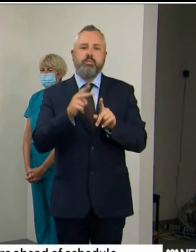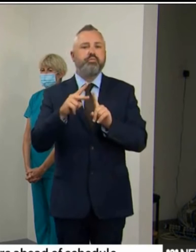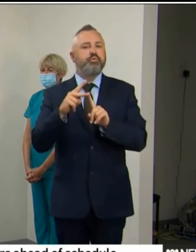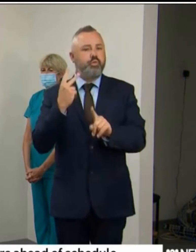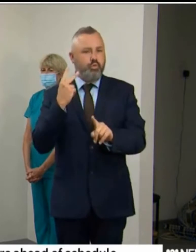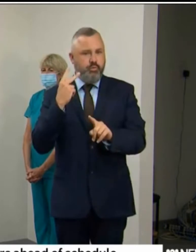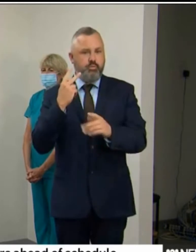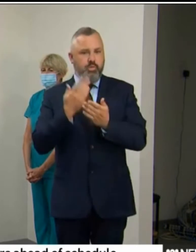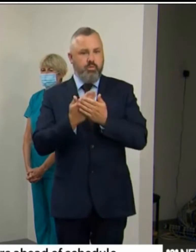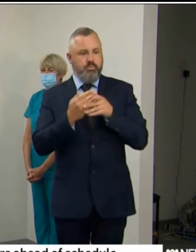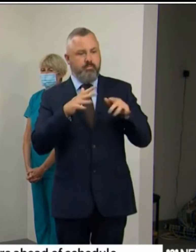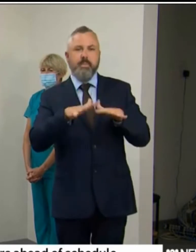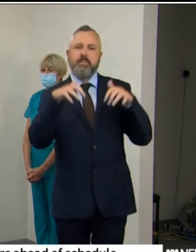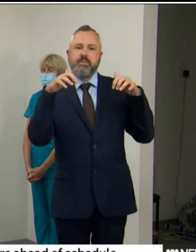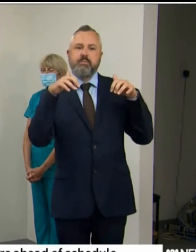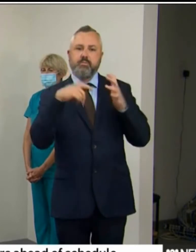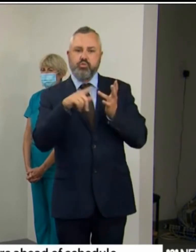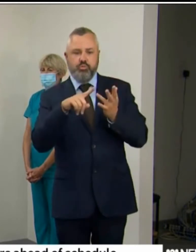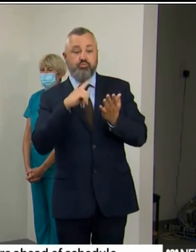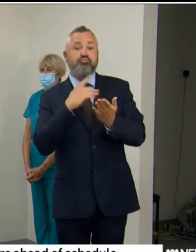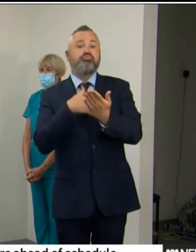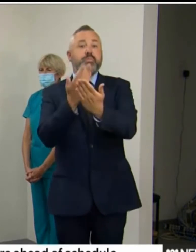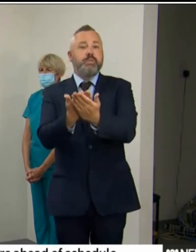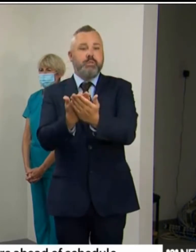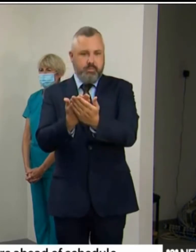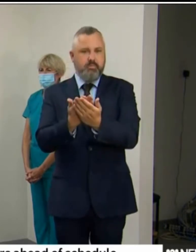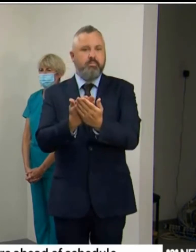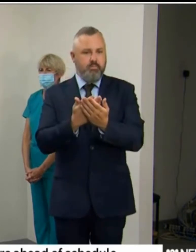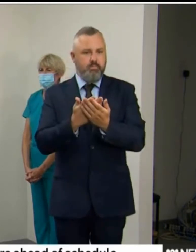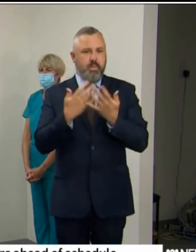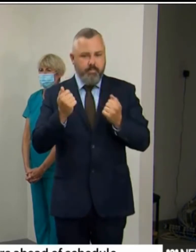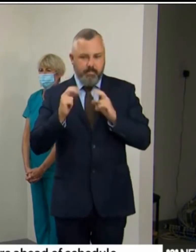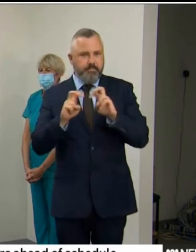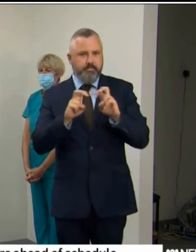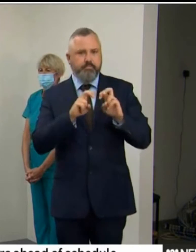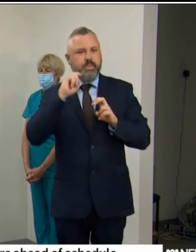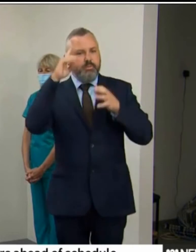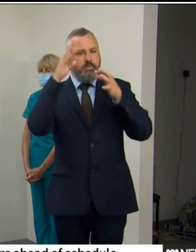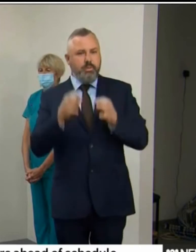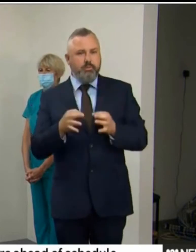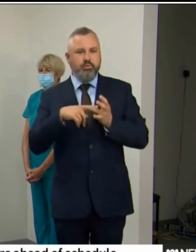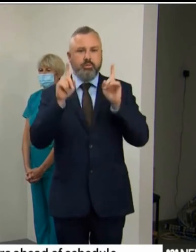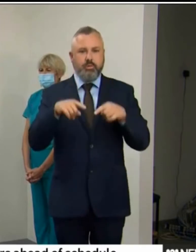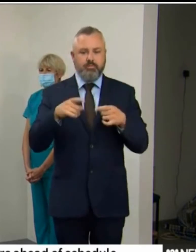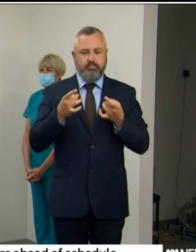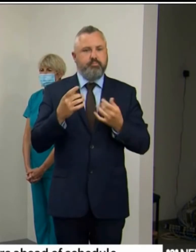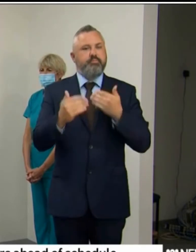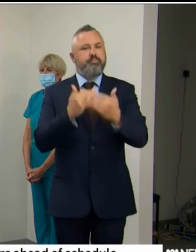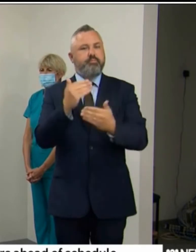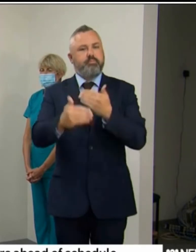make recommendations, and there's an absolute determination to implement them. So we all have a